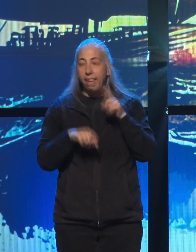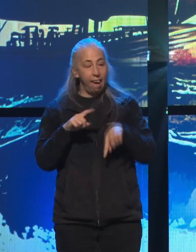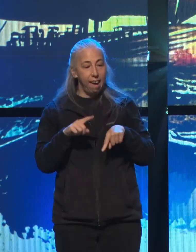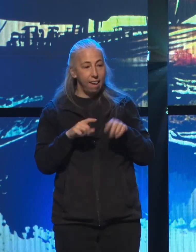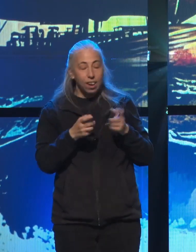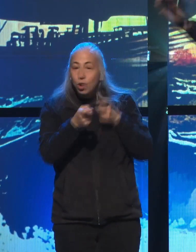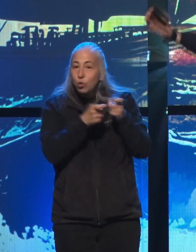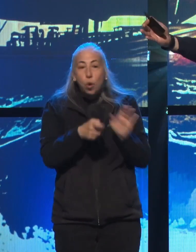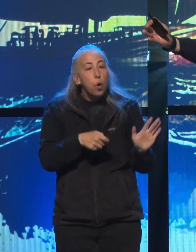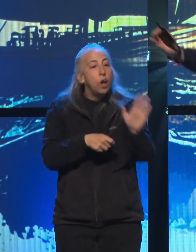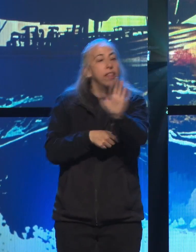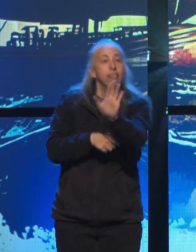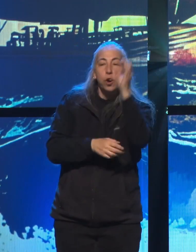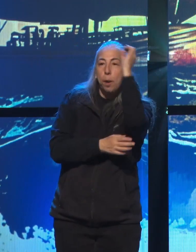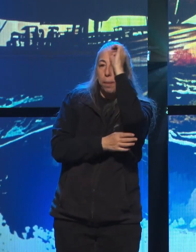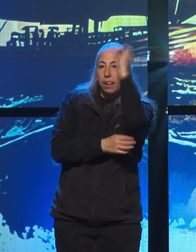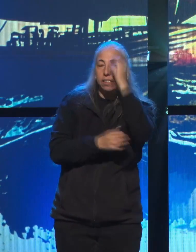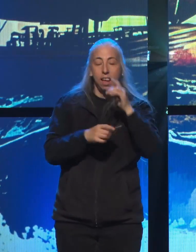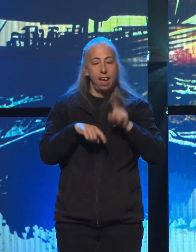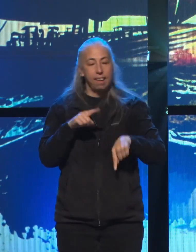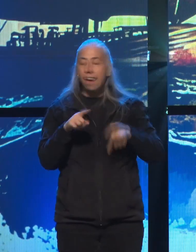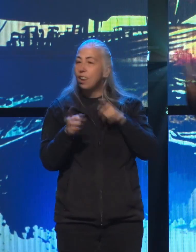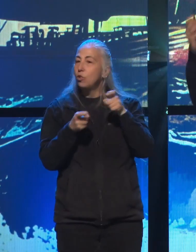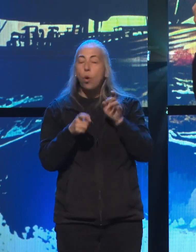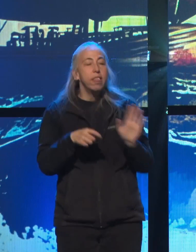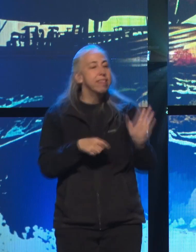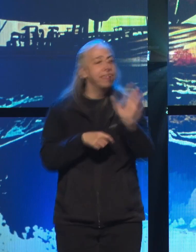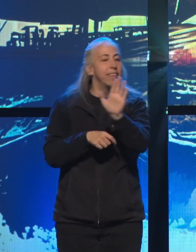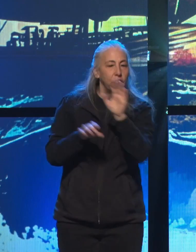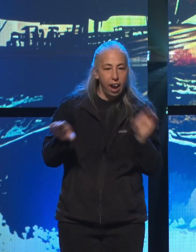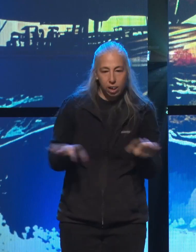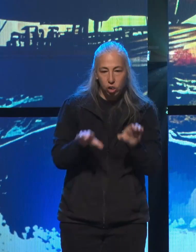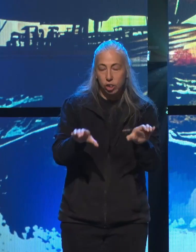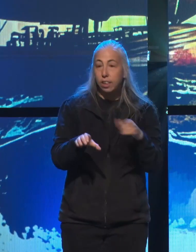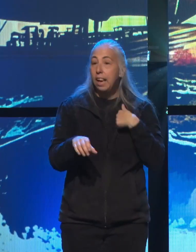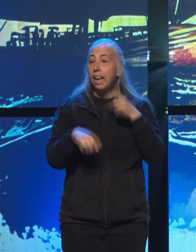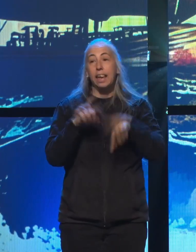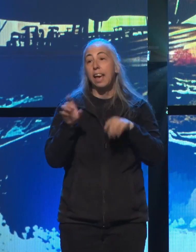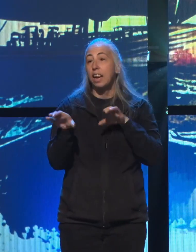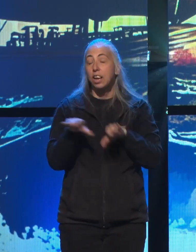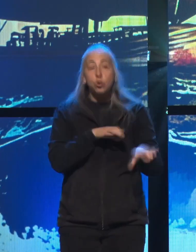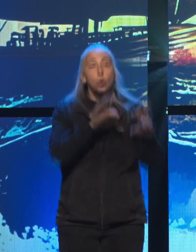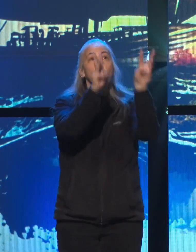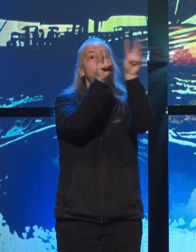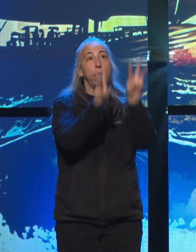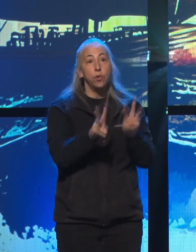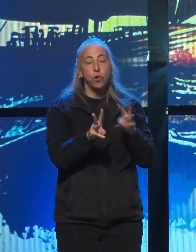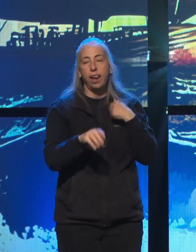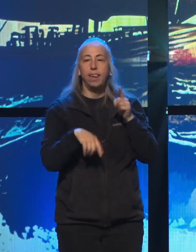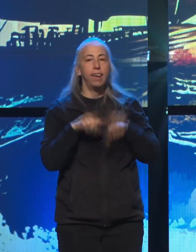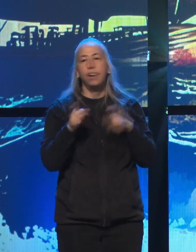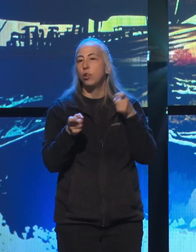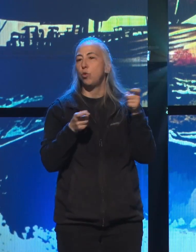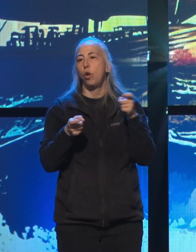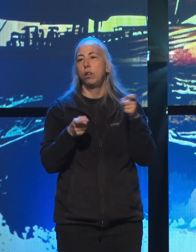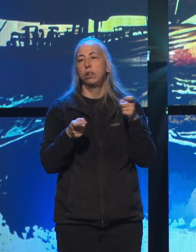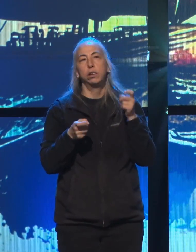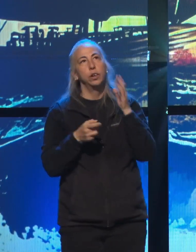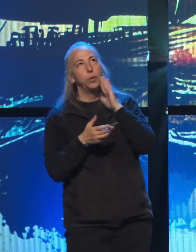opinions. You can't control other people's actions. You can't control the weather. Be nice if you could,